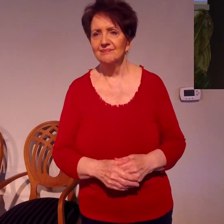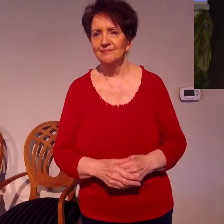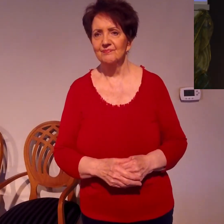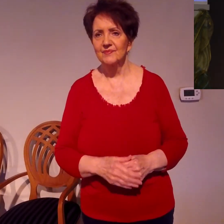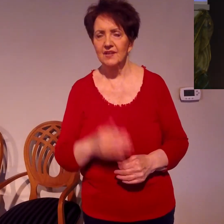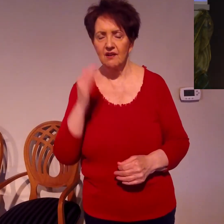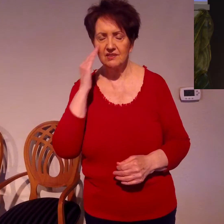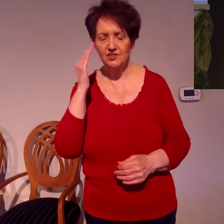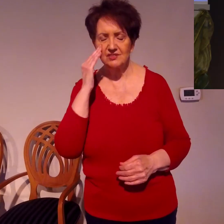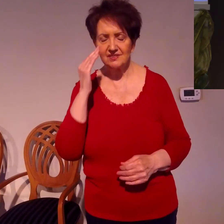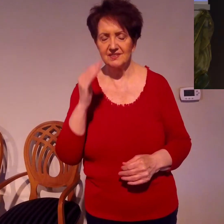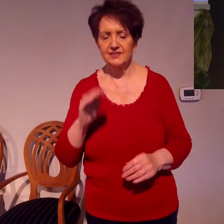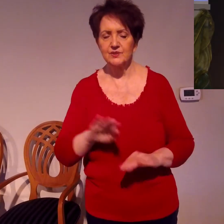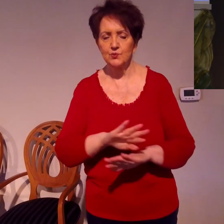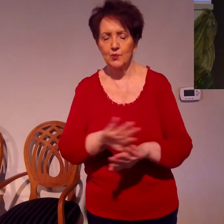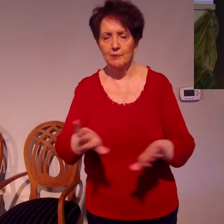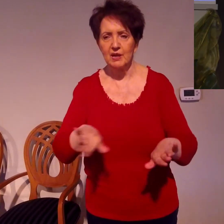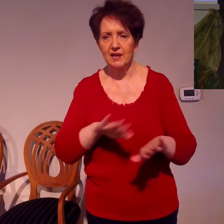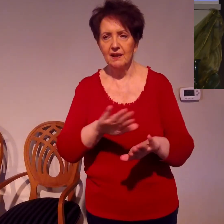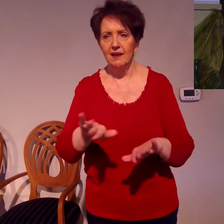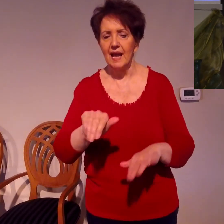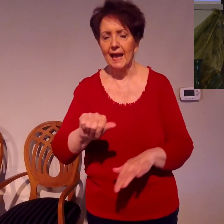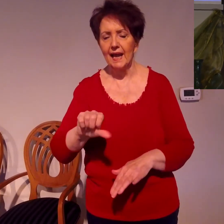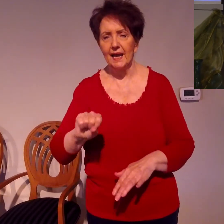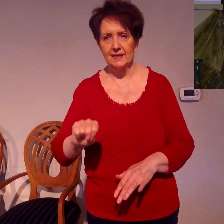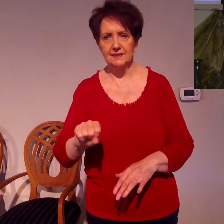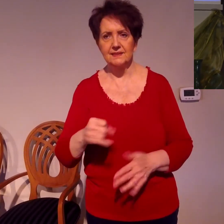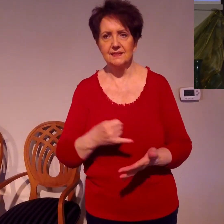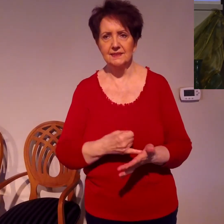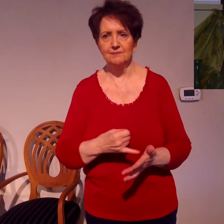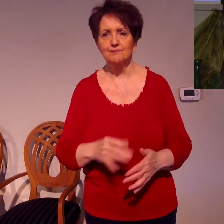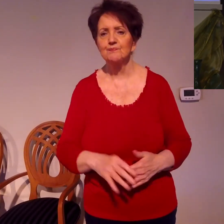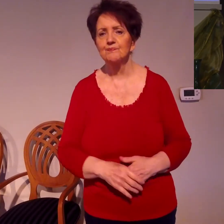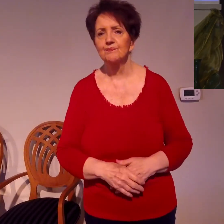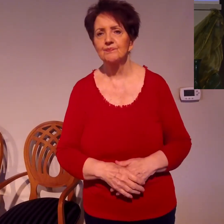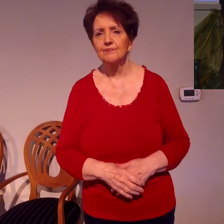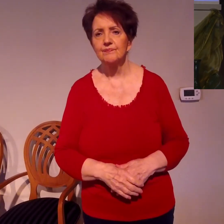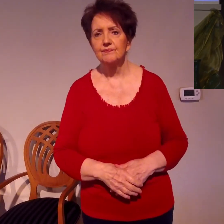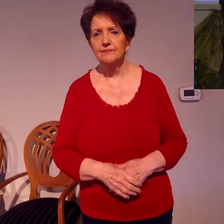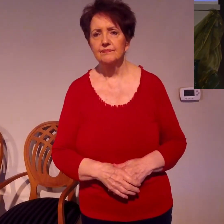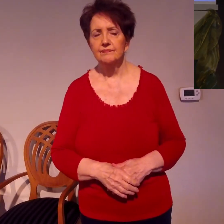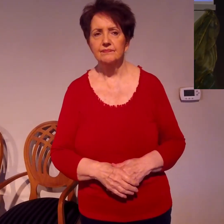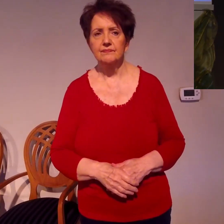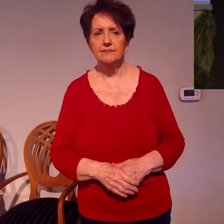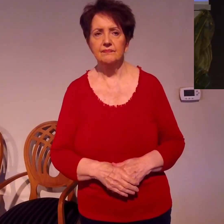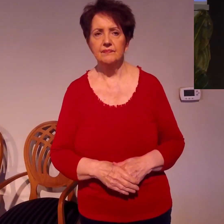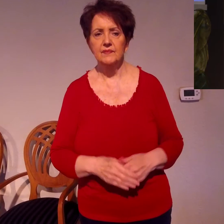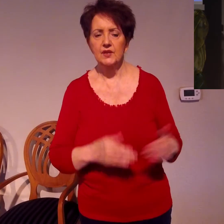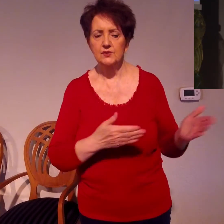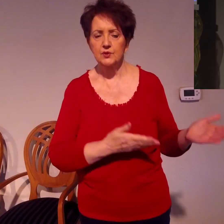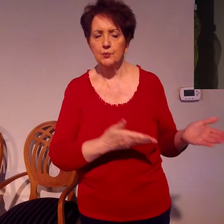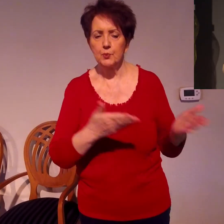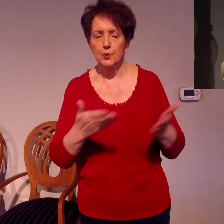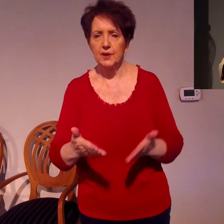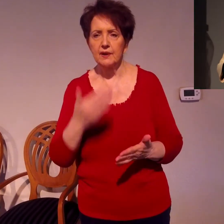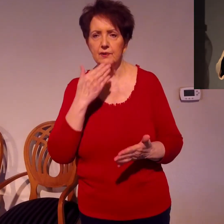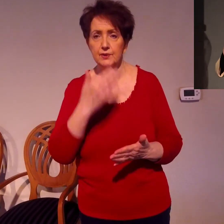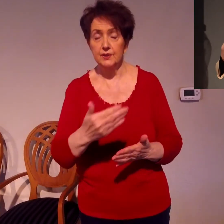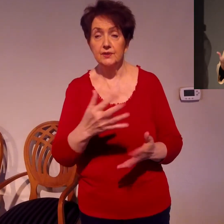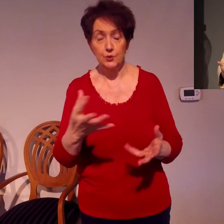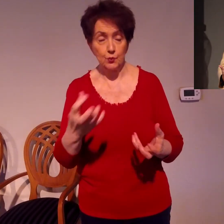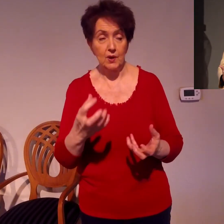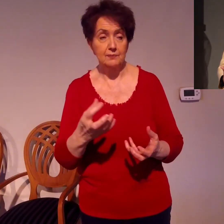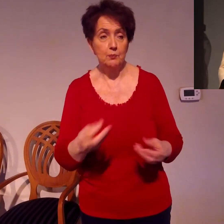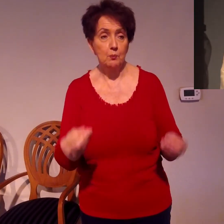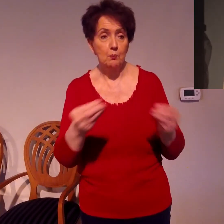We're consciously swimming as it. So let's consciously bring our good. Are y'all ready? You want that? You want